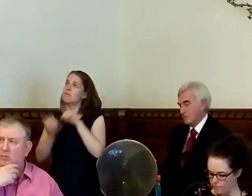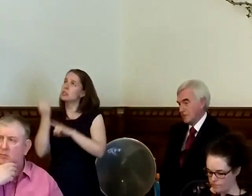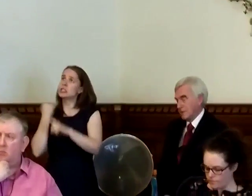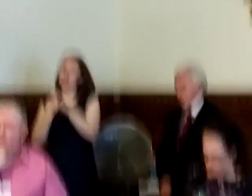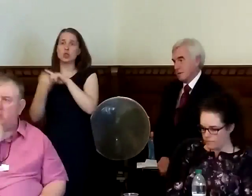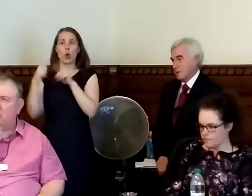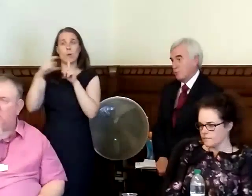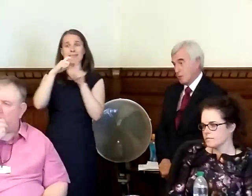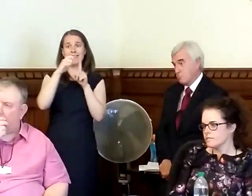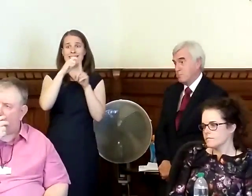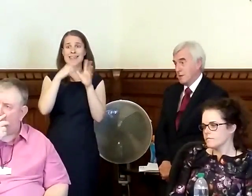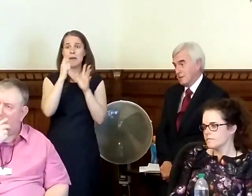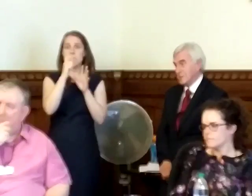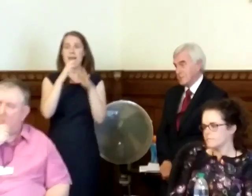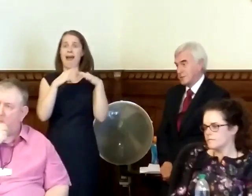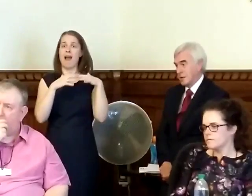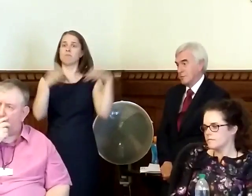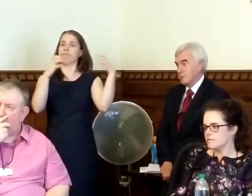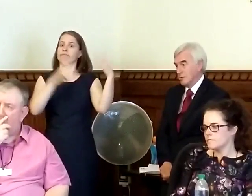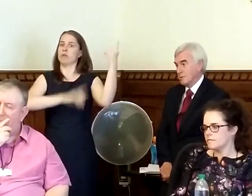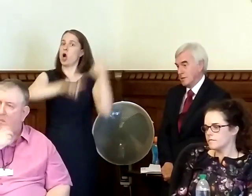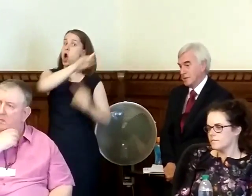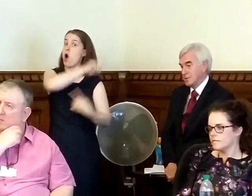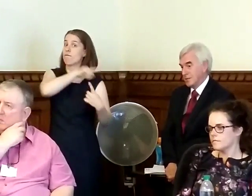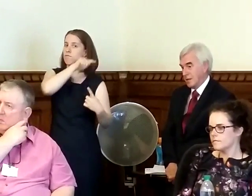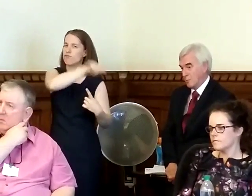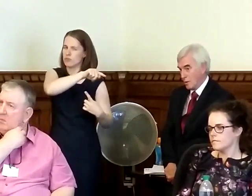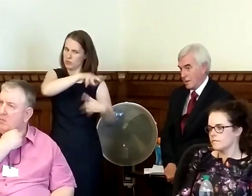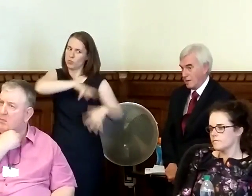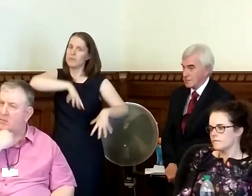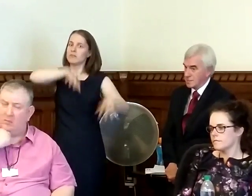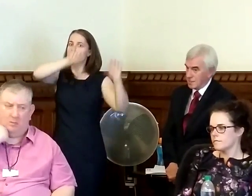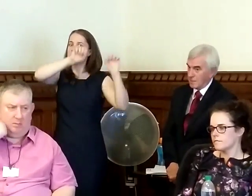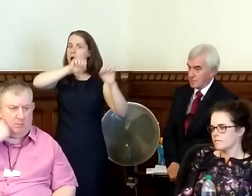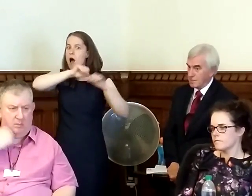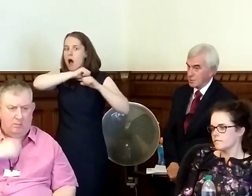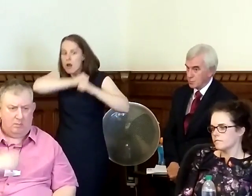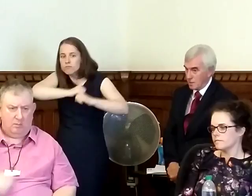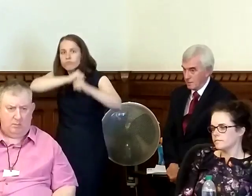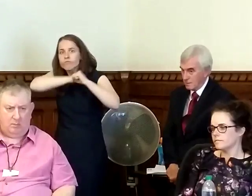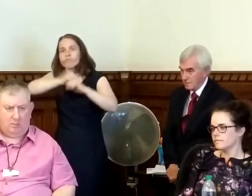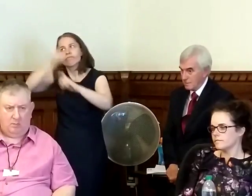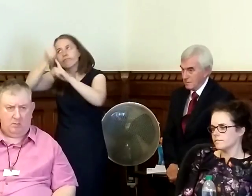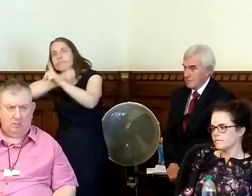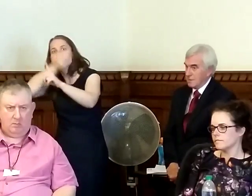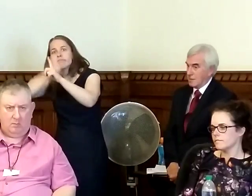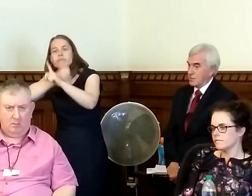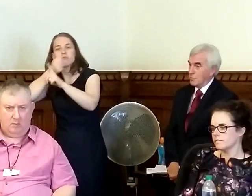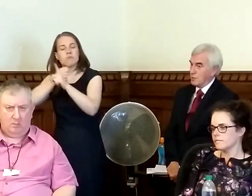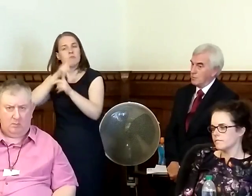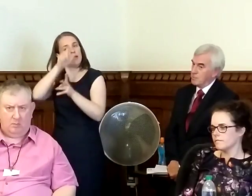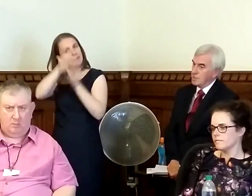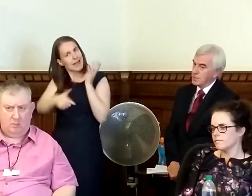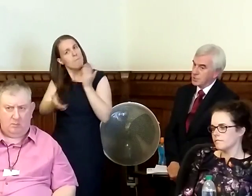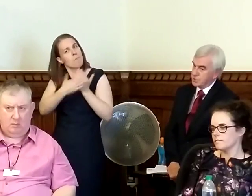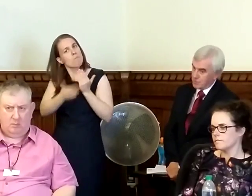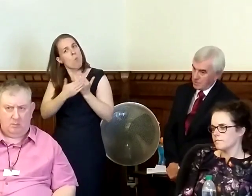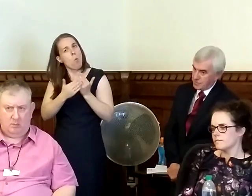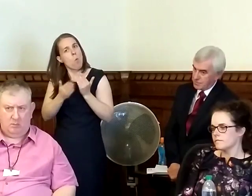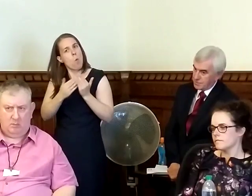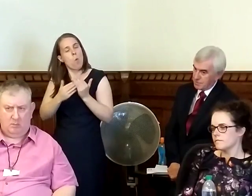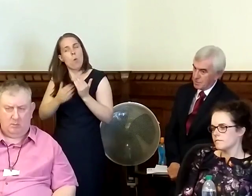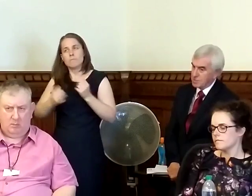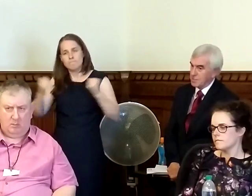ago, if we can build the disabled movement in the same way as has happened elsewhere, I think we'll build